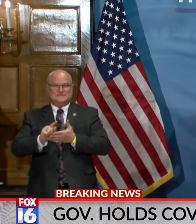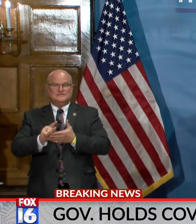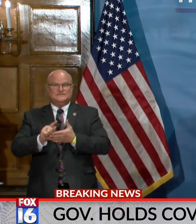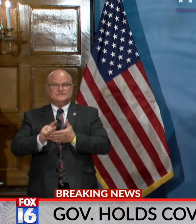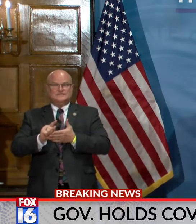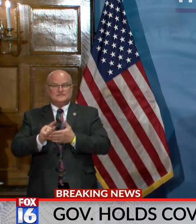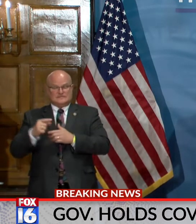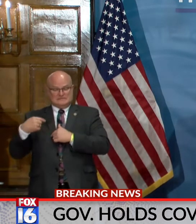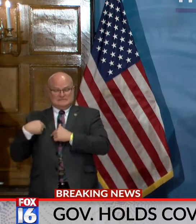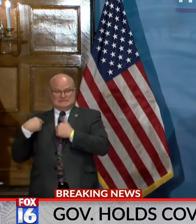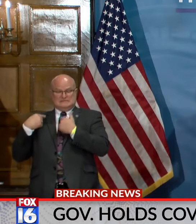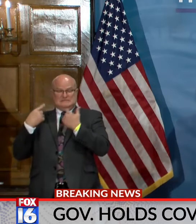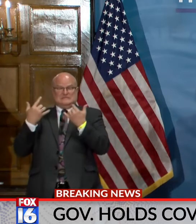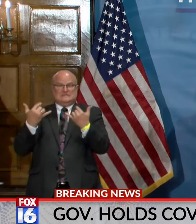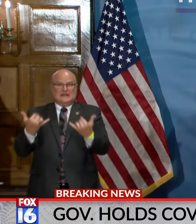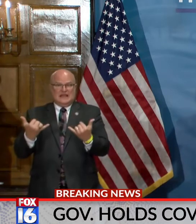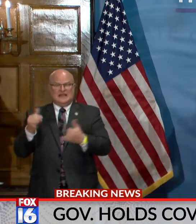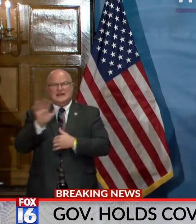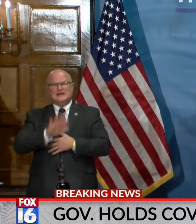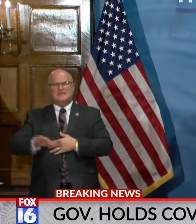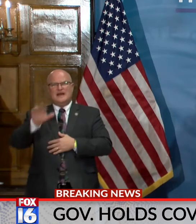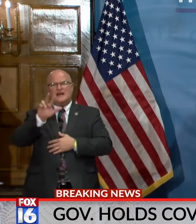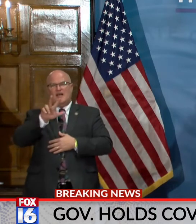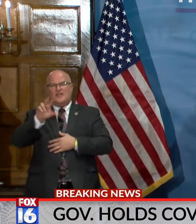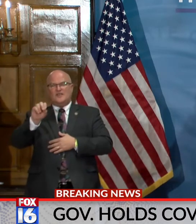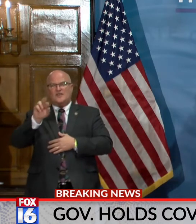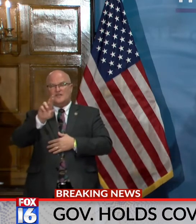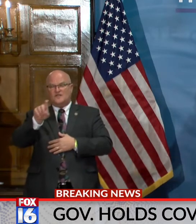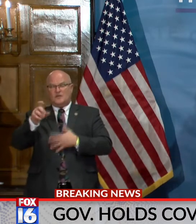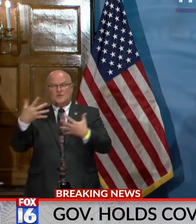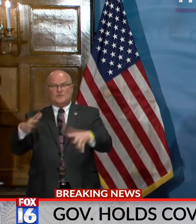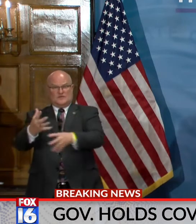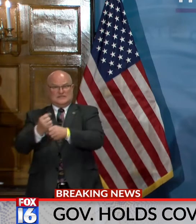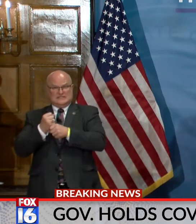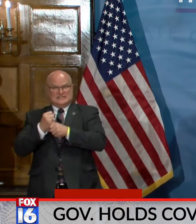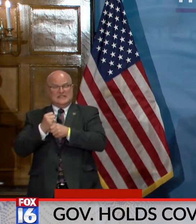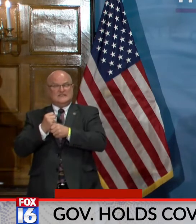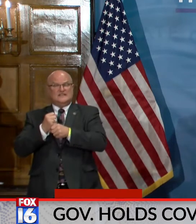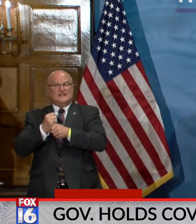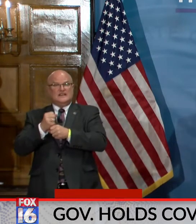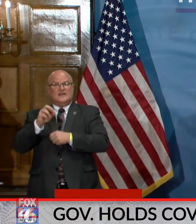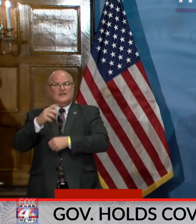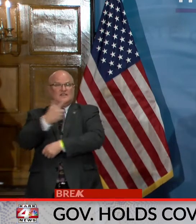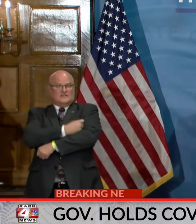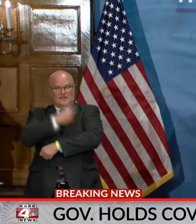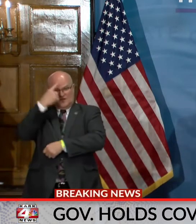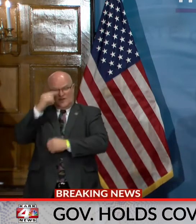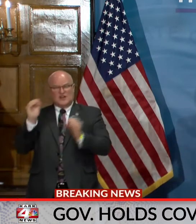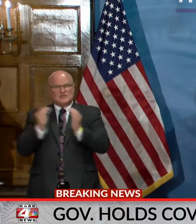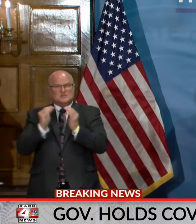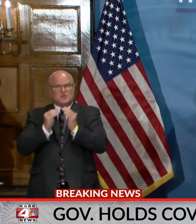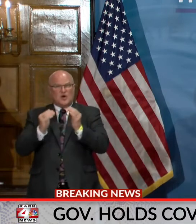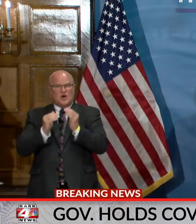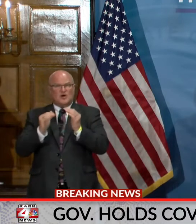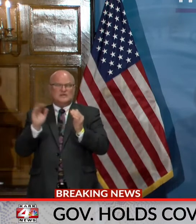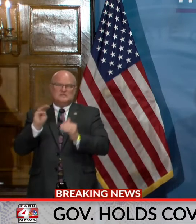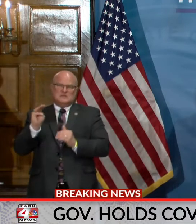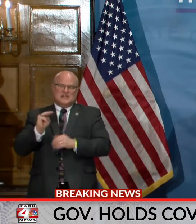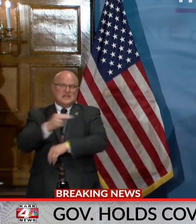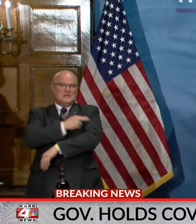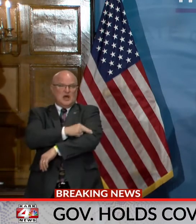this point, there have only been about 30 pharmacies that had received vaccines for our small to medium-sized hospitals in some